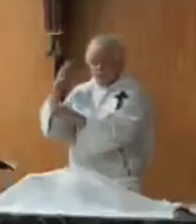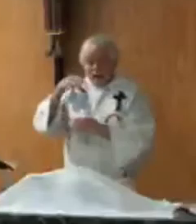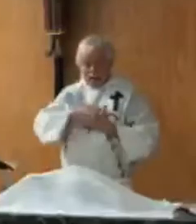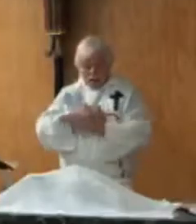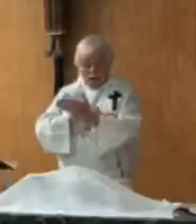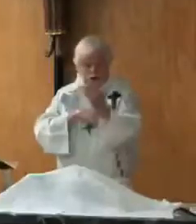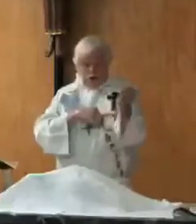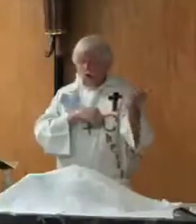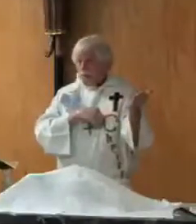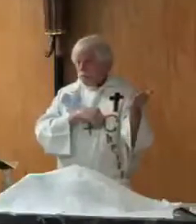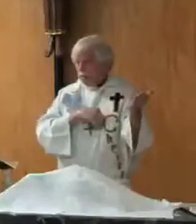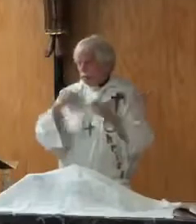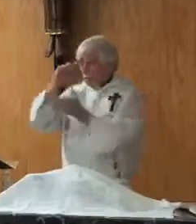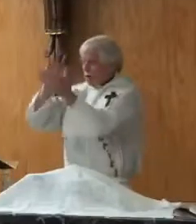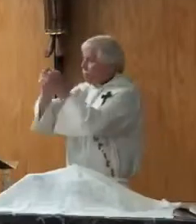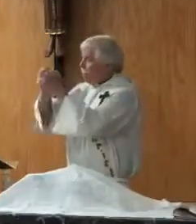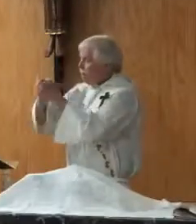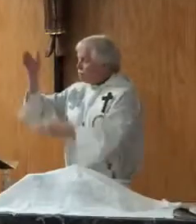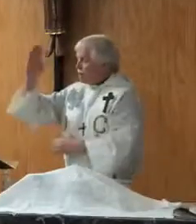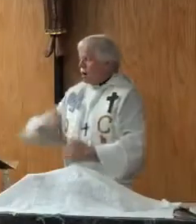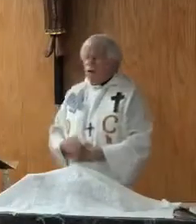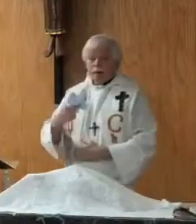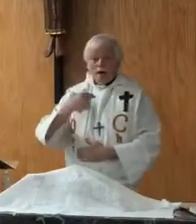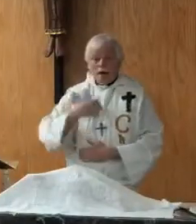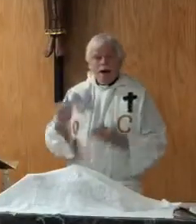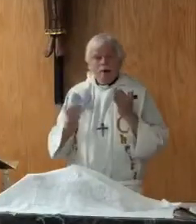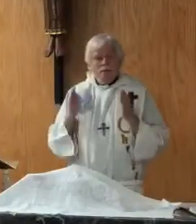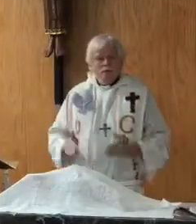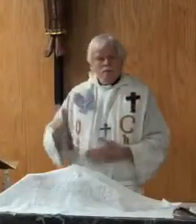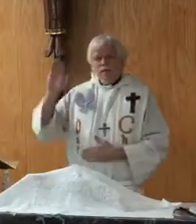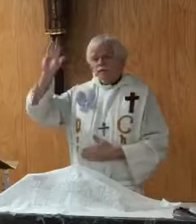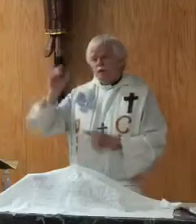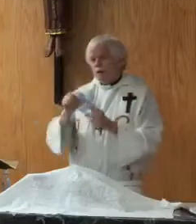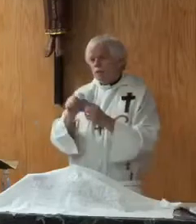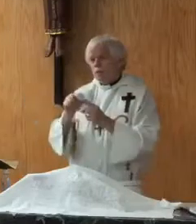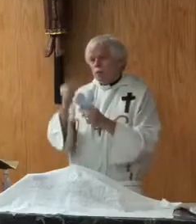living faith in you believes